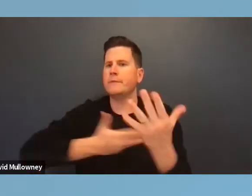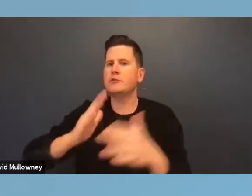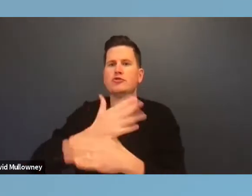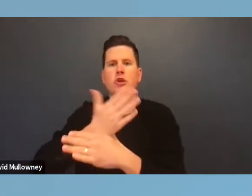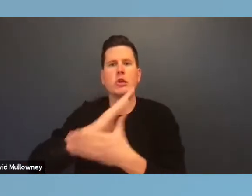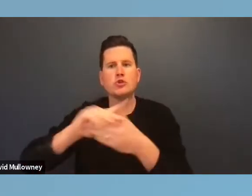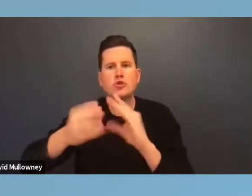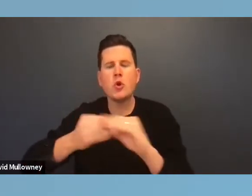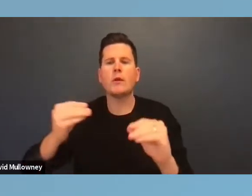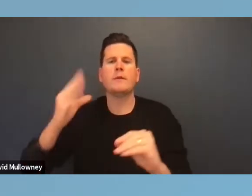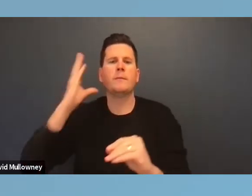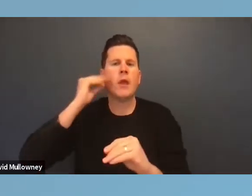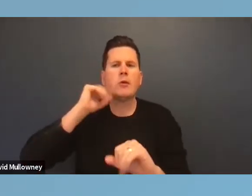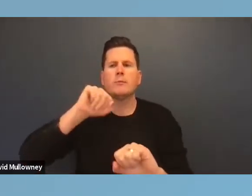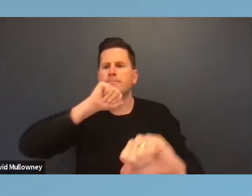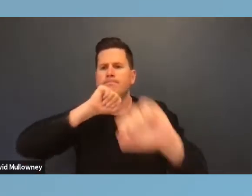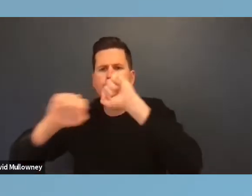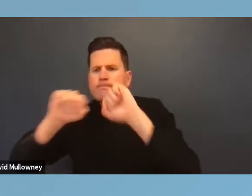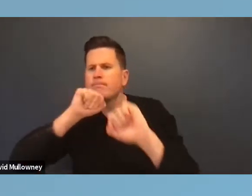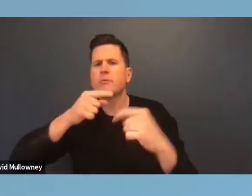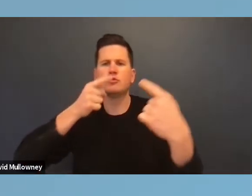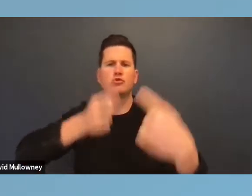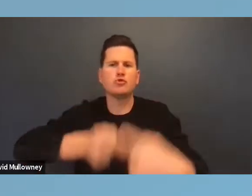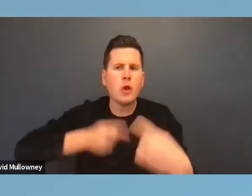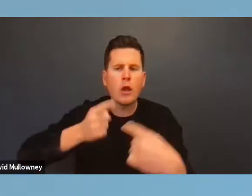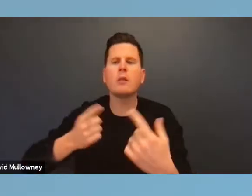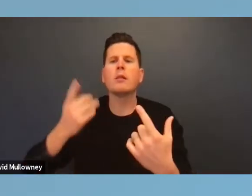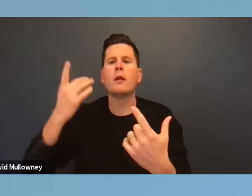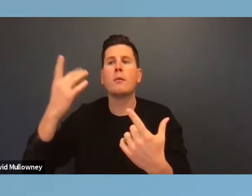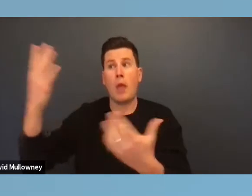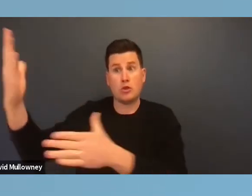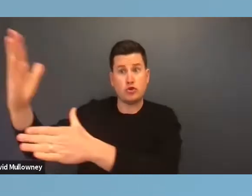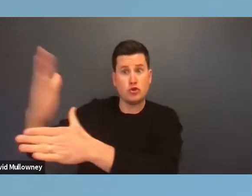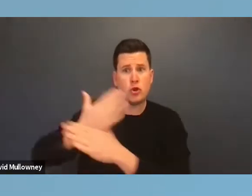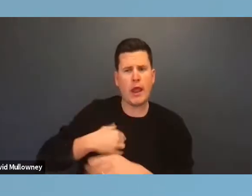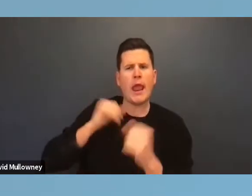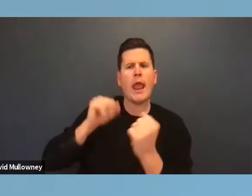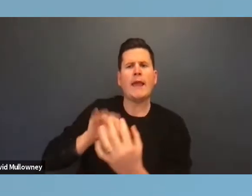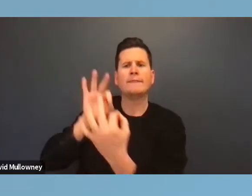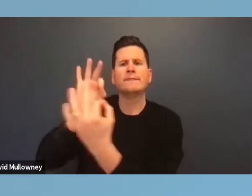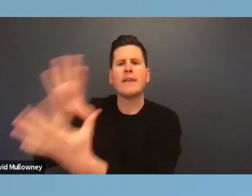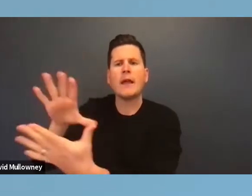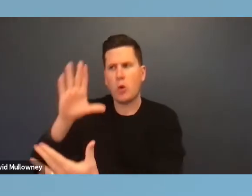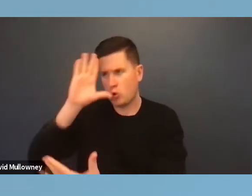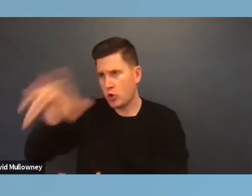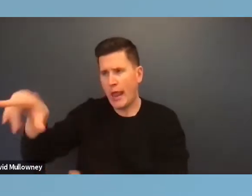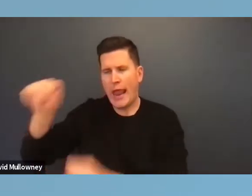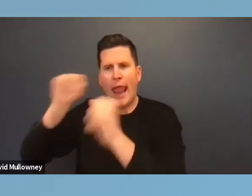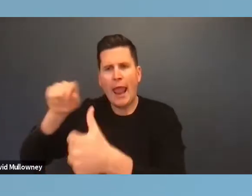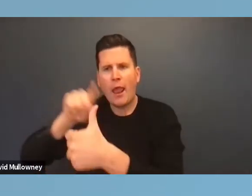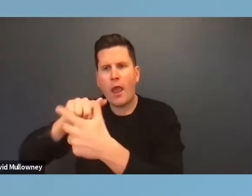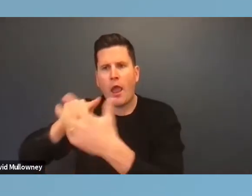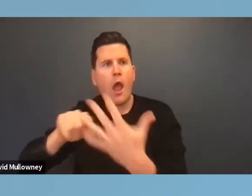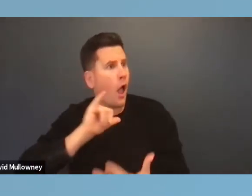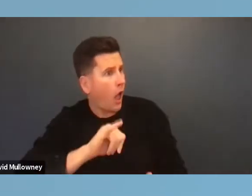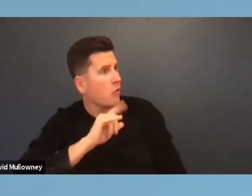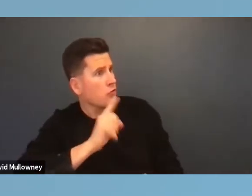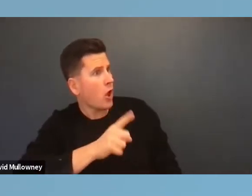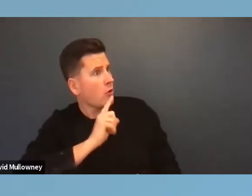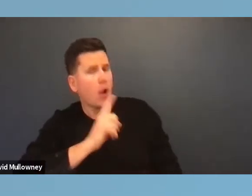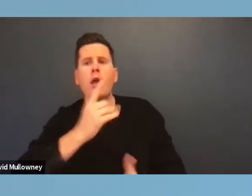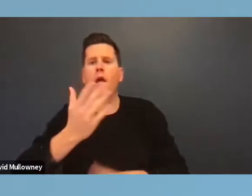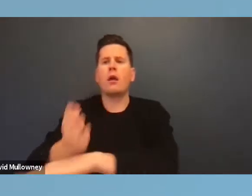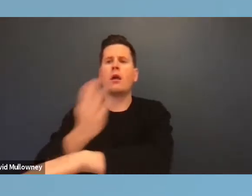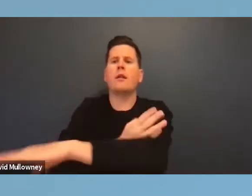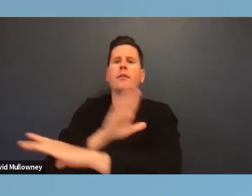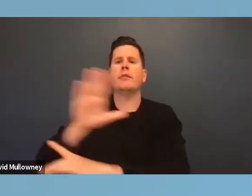small that we share our stories and experiences and frustrations and struggles. And sometimes when our friends share with